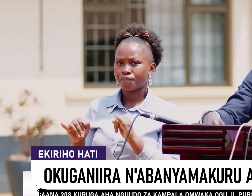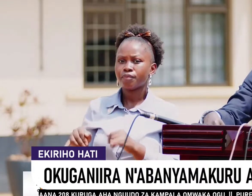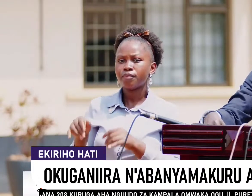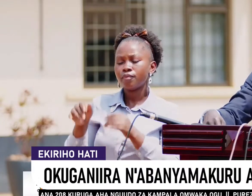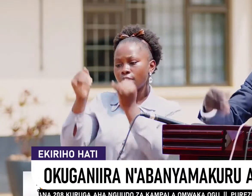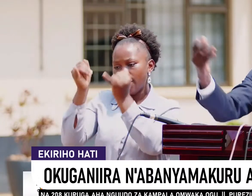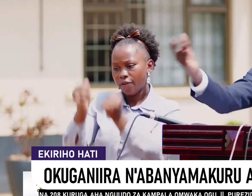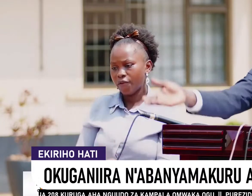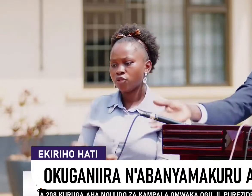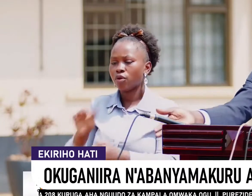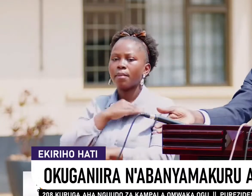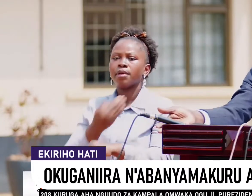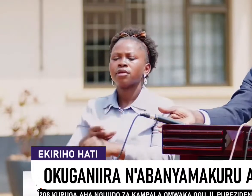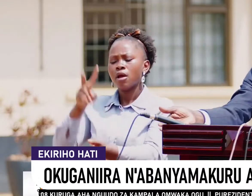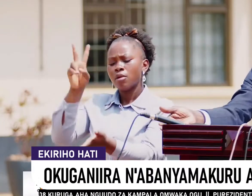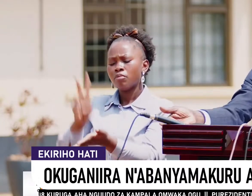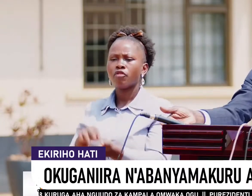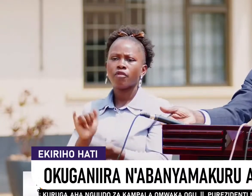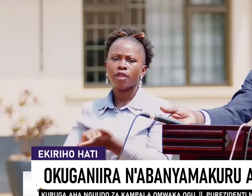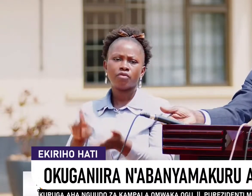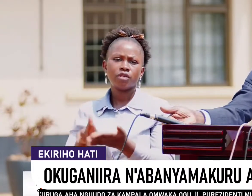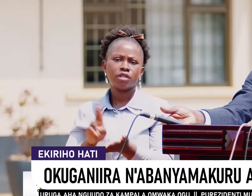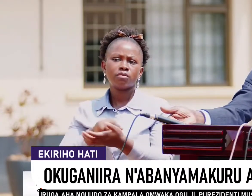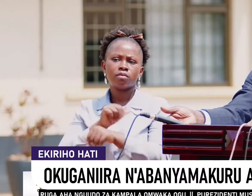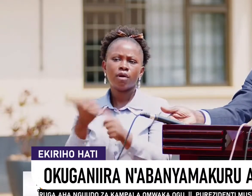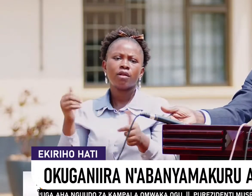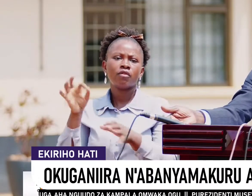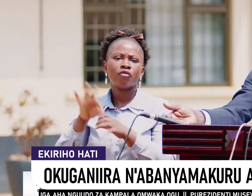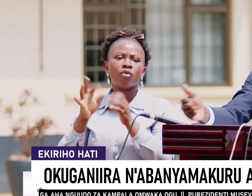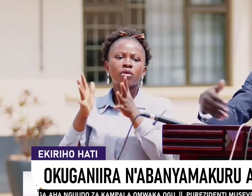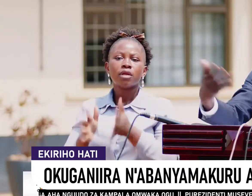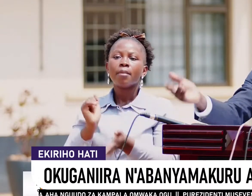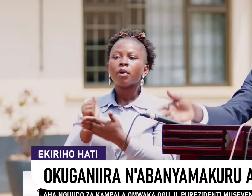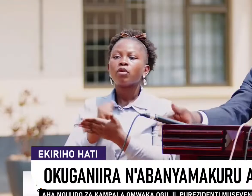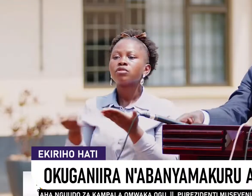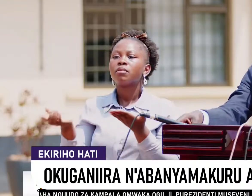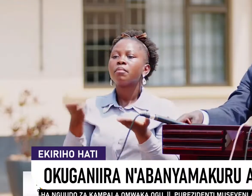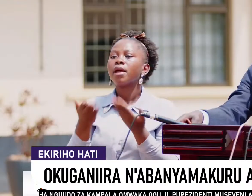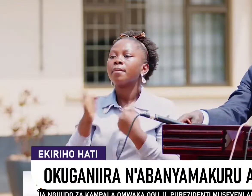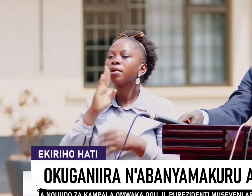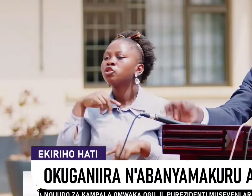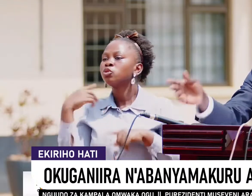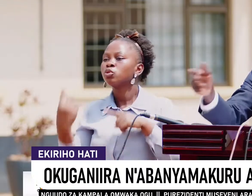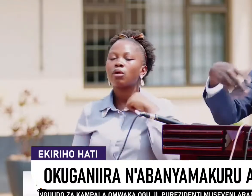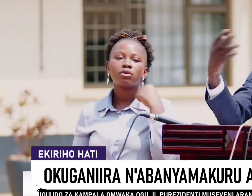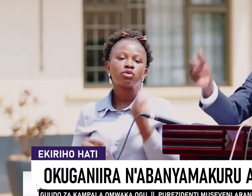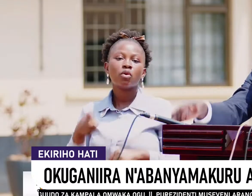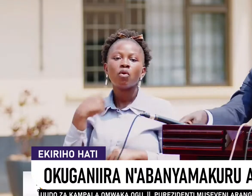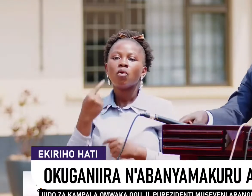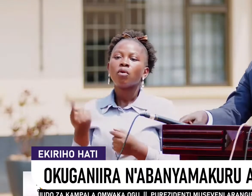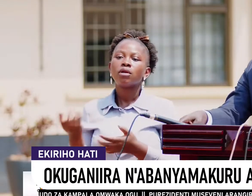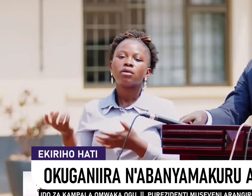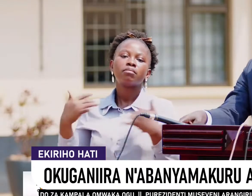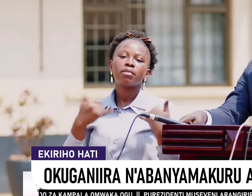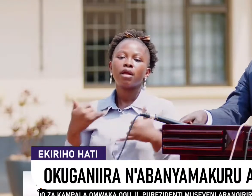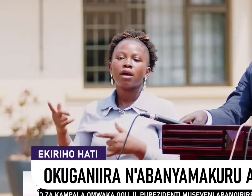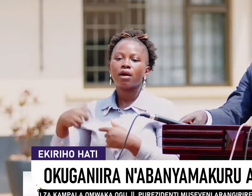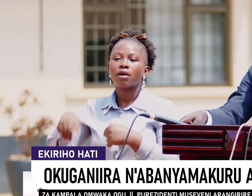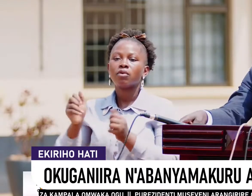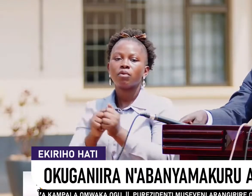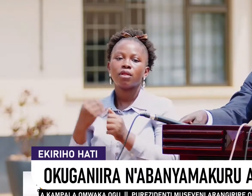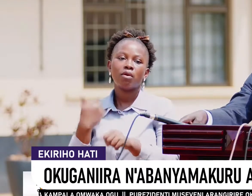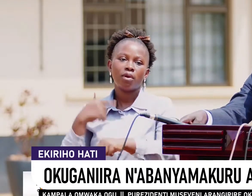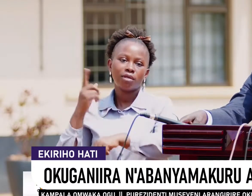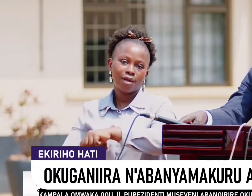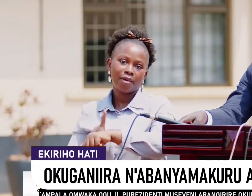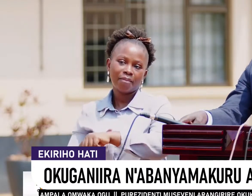aspirant, you prove to us that you're a registered voter, because you might be just a joker who is just playing around with our